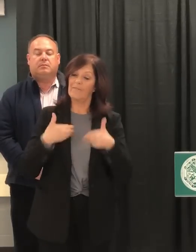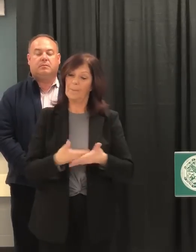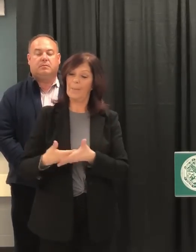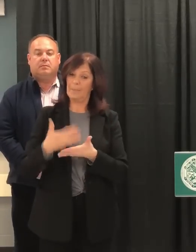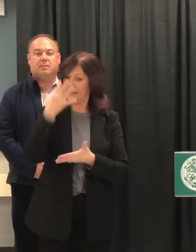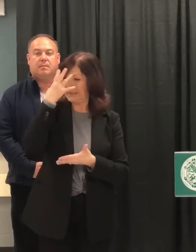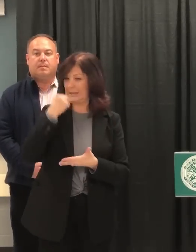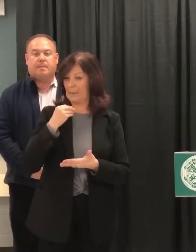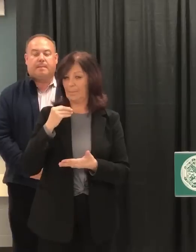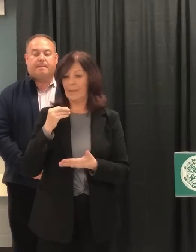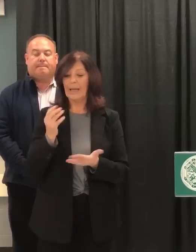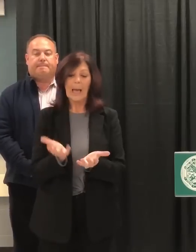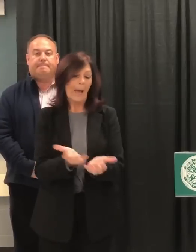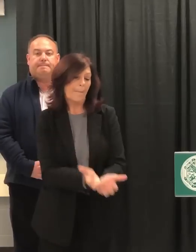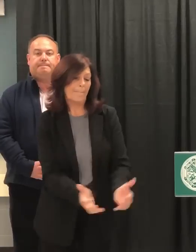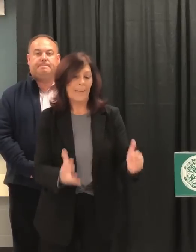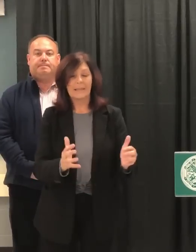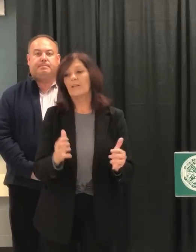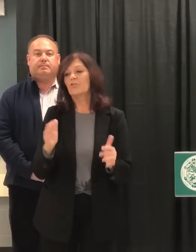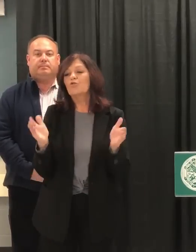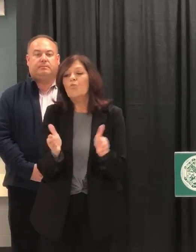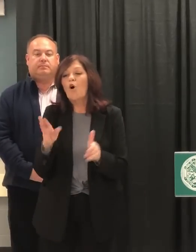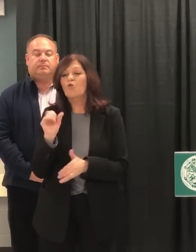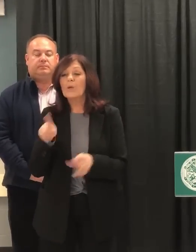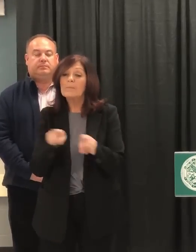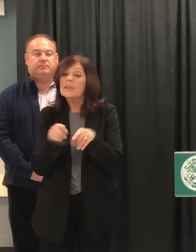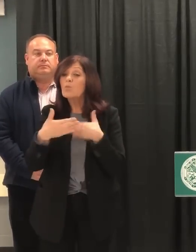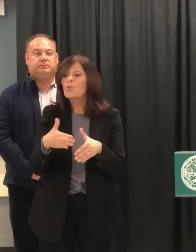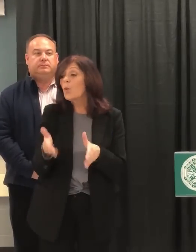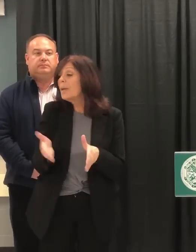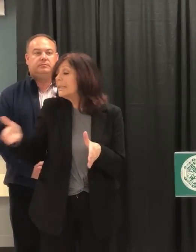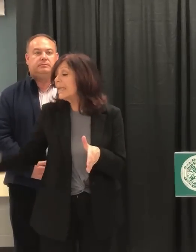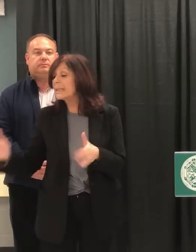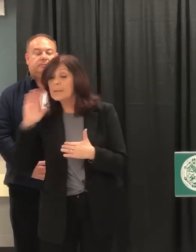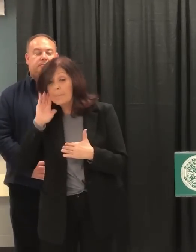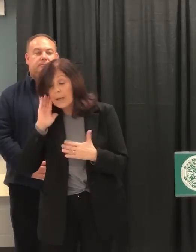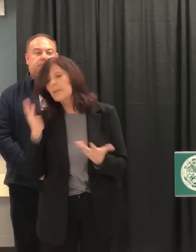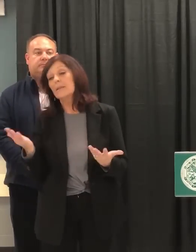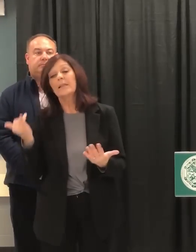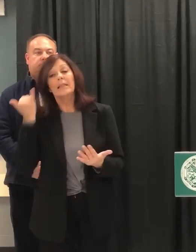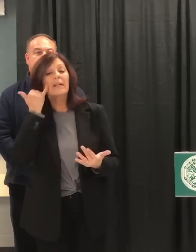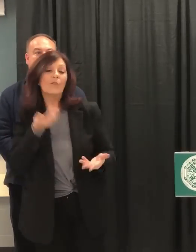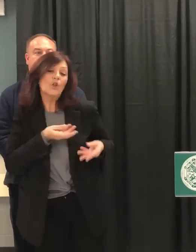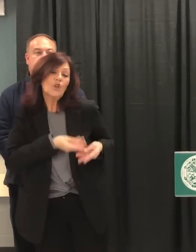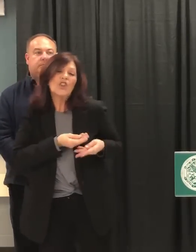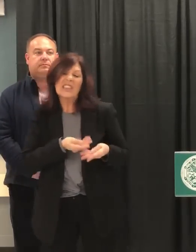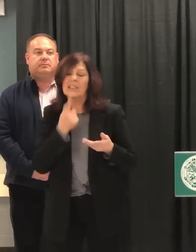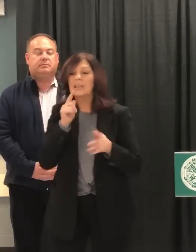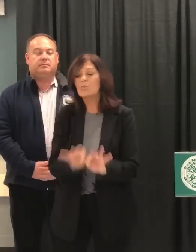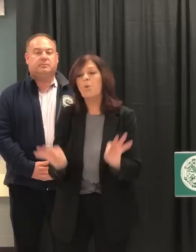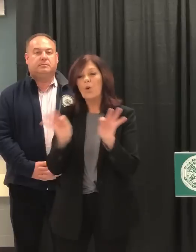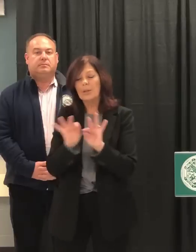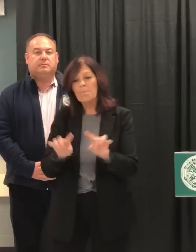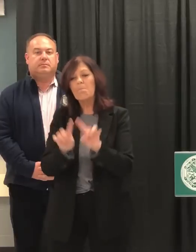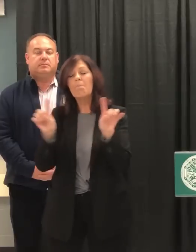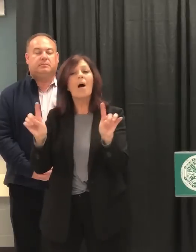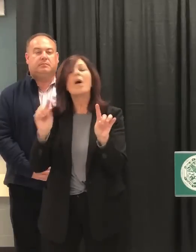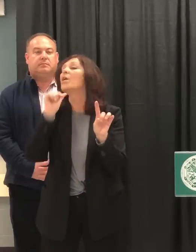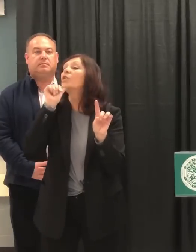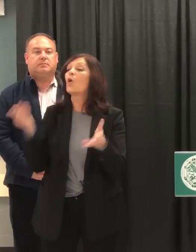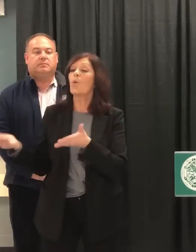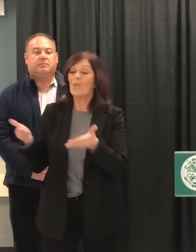in, like a bassinet or a little crib in the same room, right next to the bed. Especially if you're nursing, it's a really important. But don't